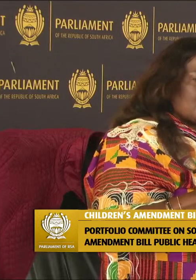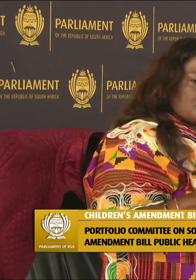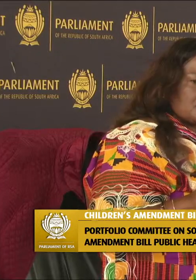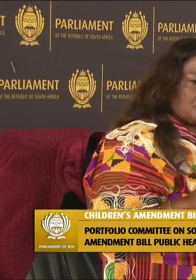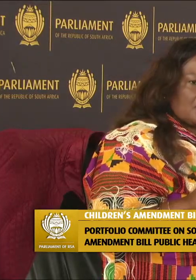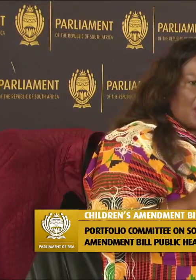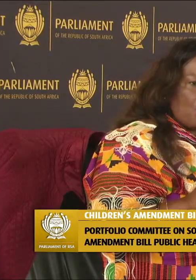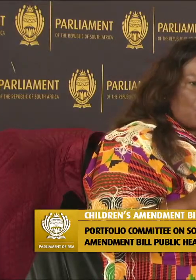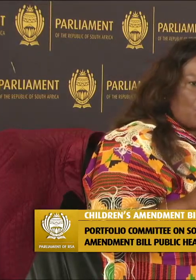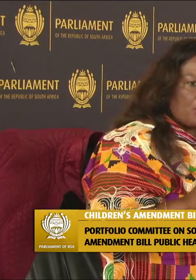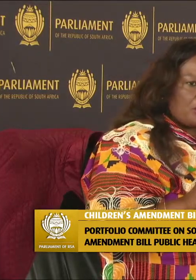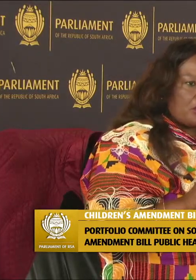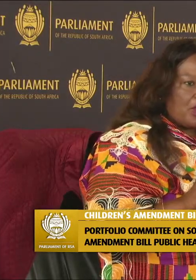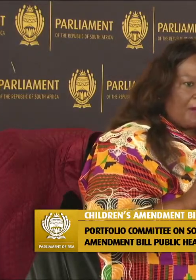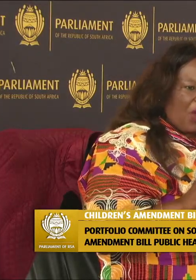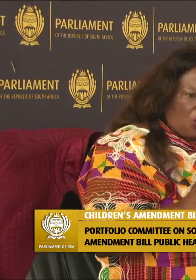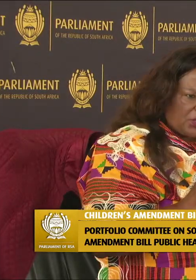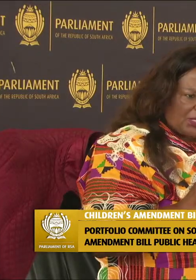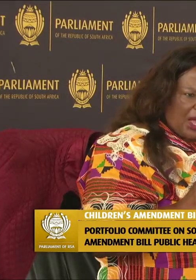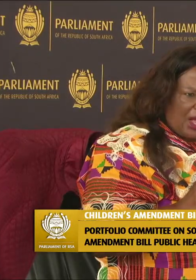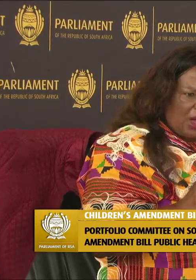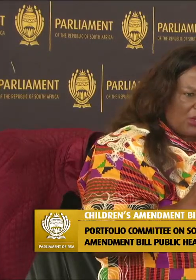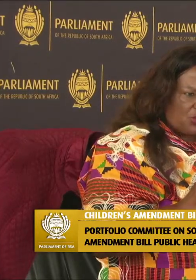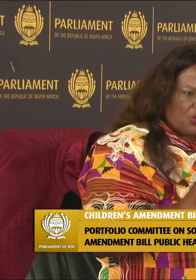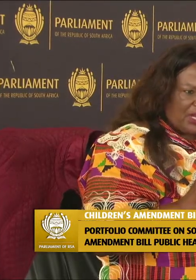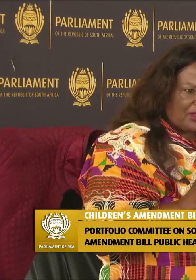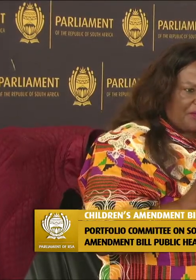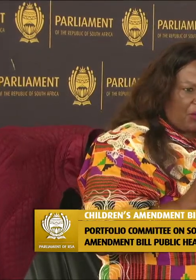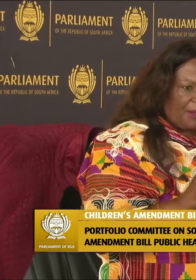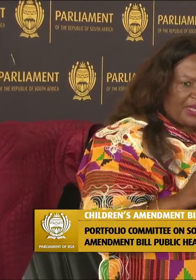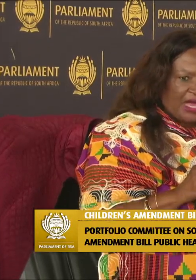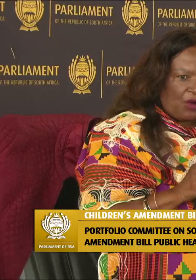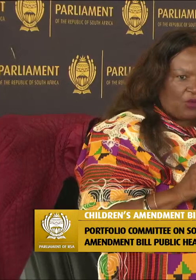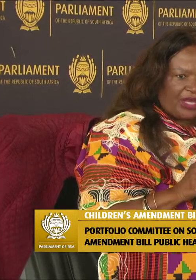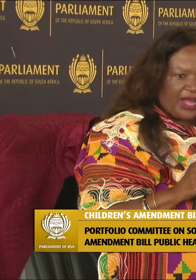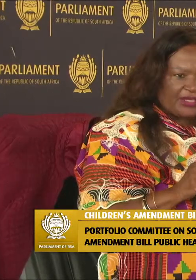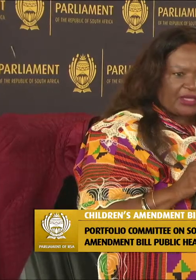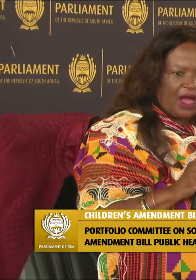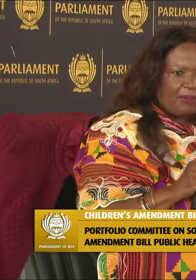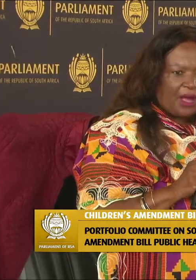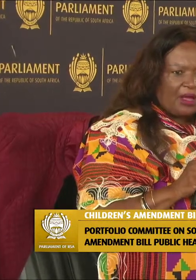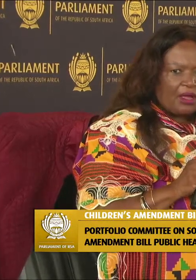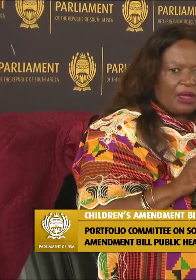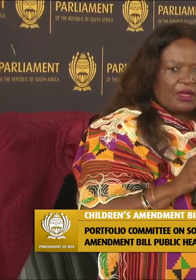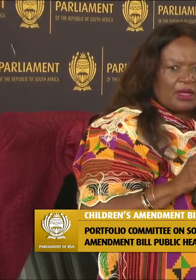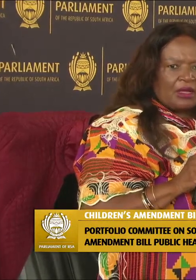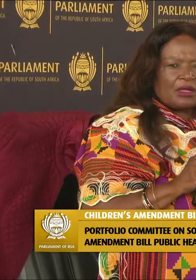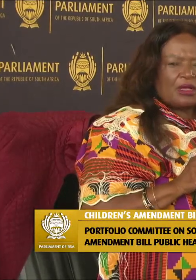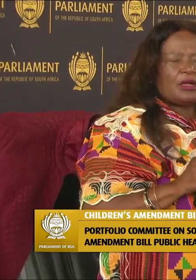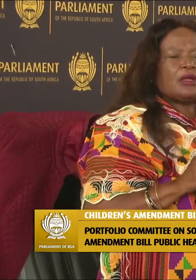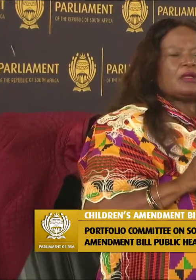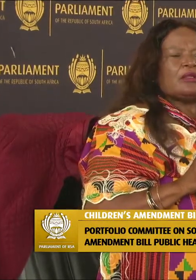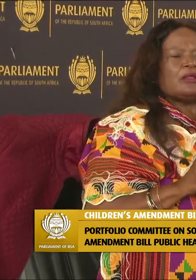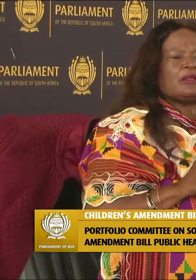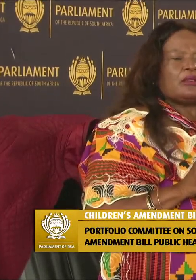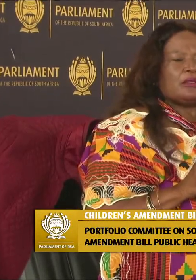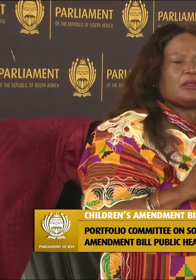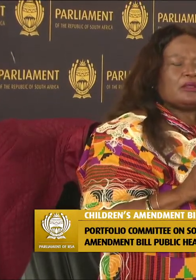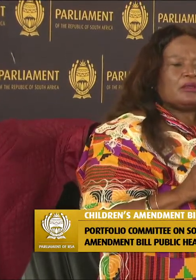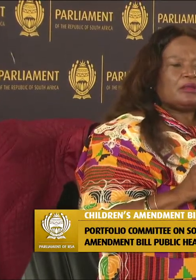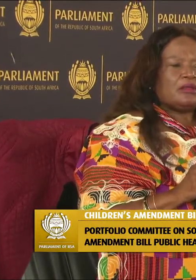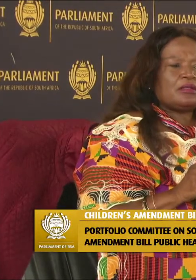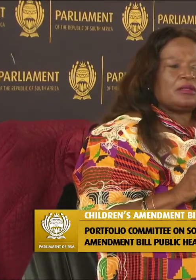table. Sinawo namagosa akwa social development akunye nathi apa. We have the members of